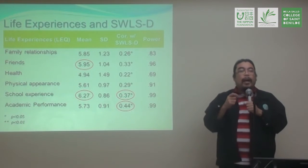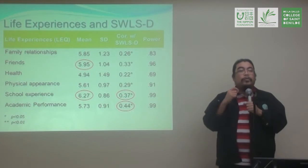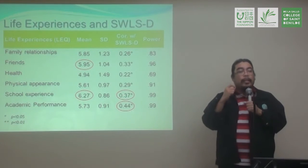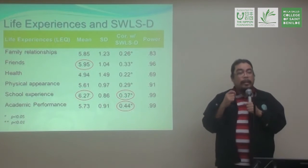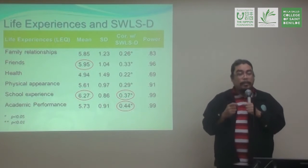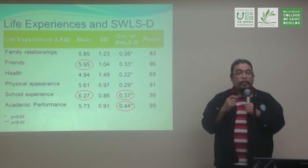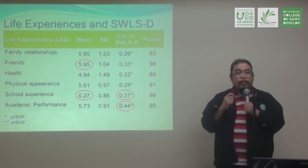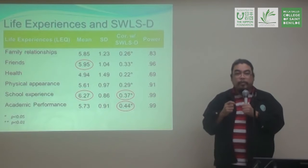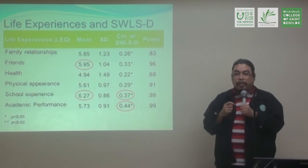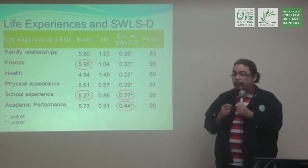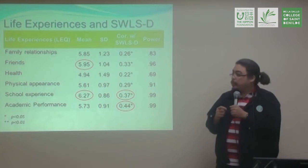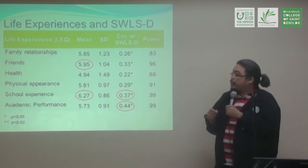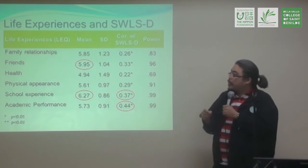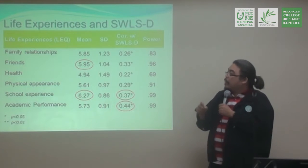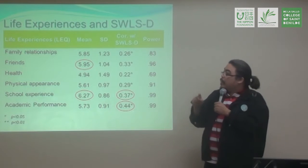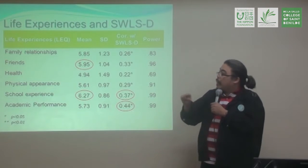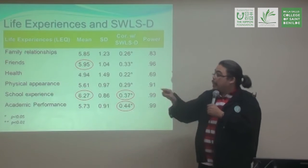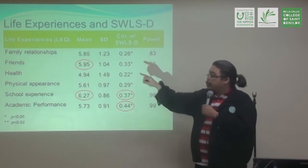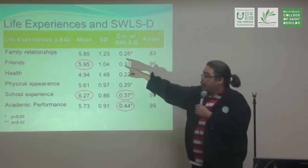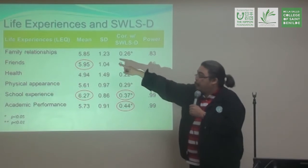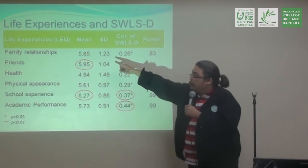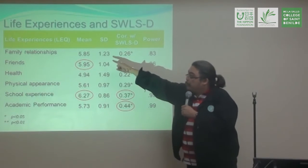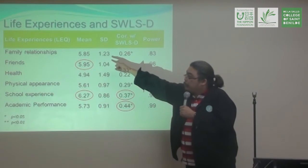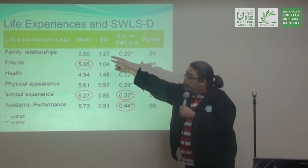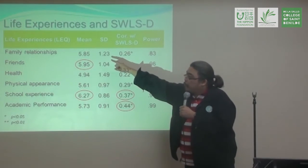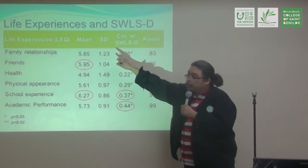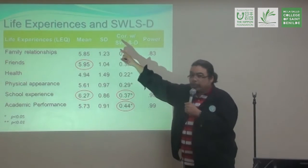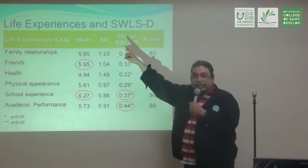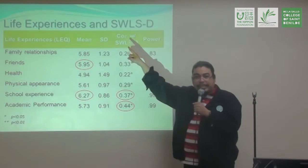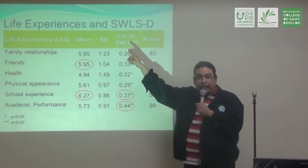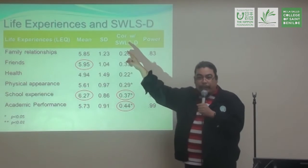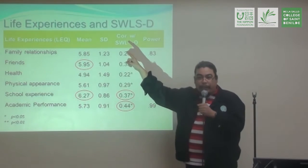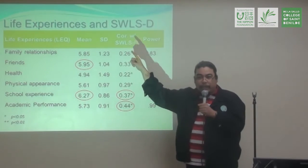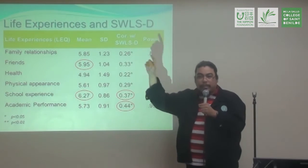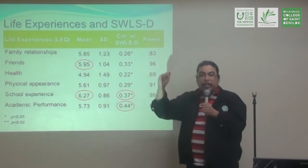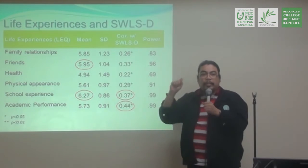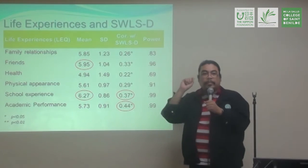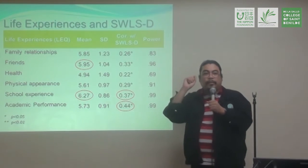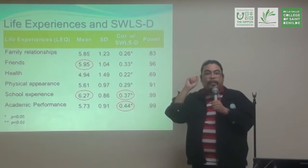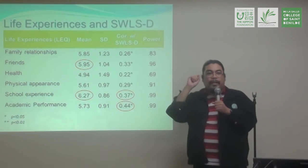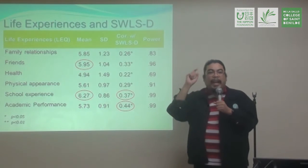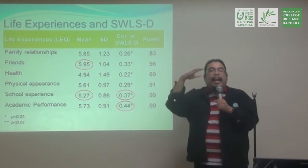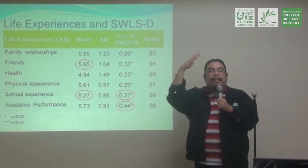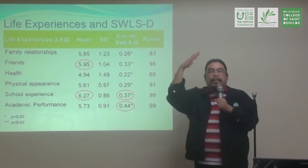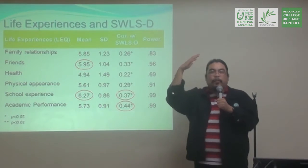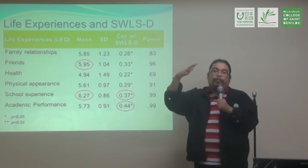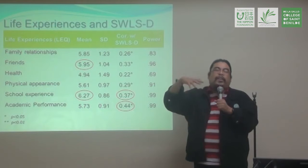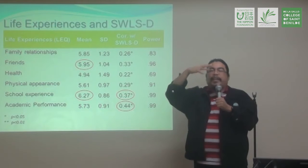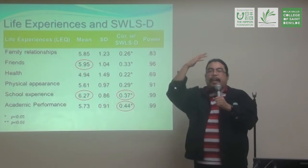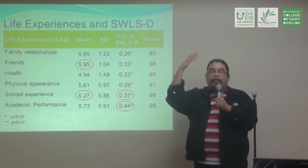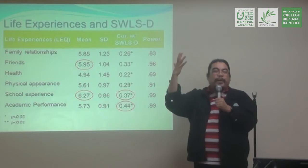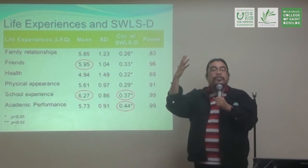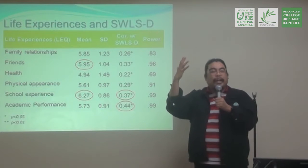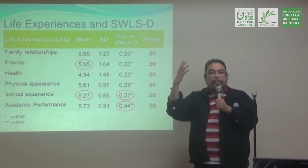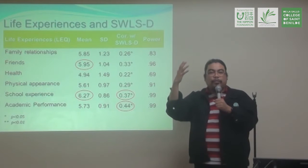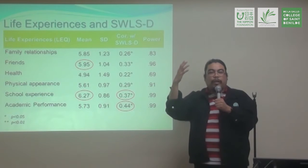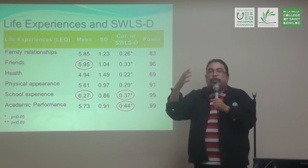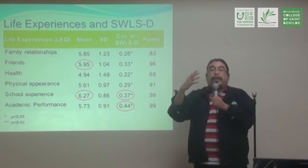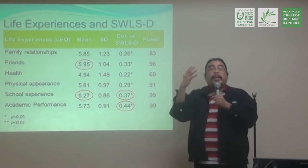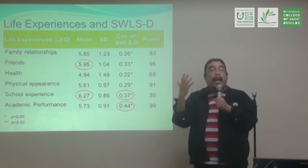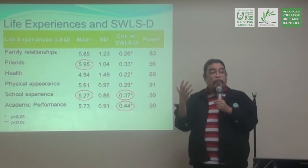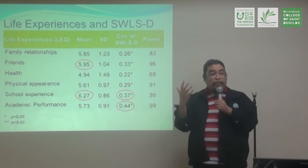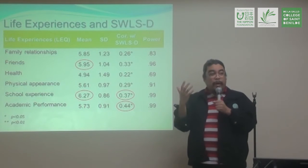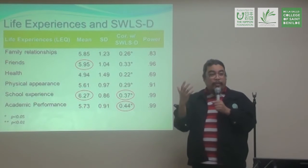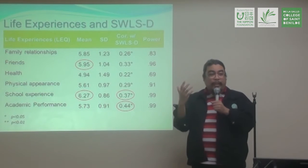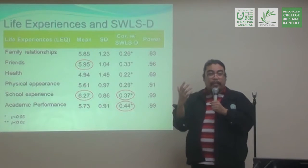respondents, how they rated themselves. As you approach 7, that's the rating highly or very